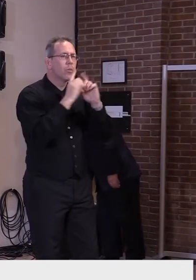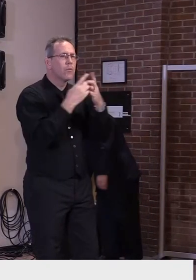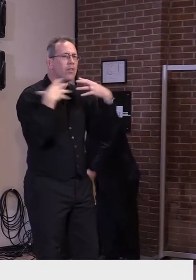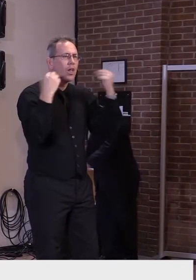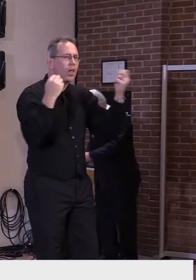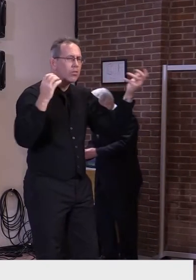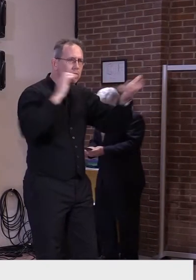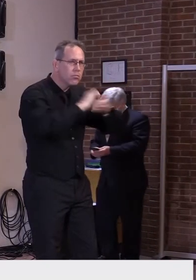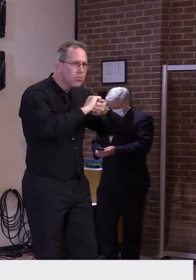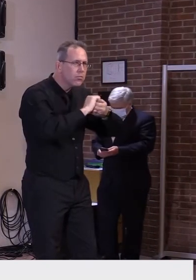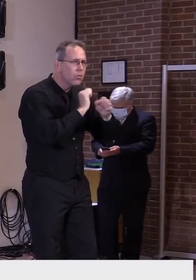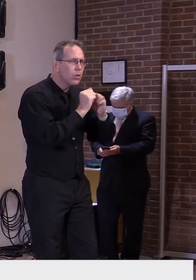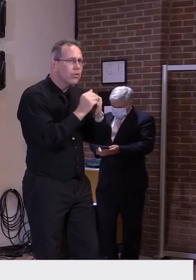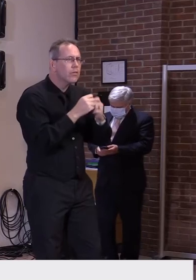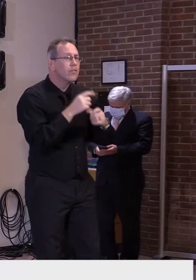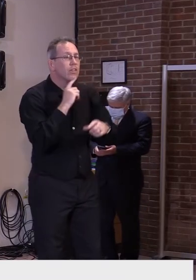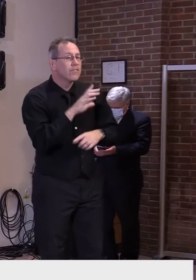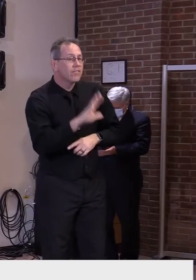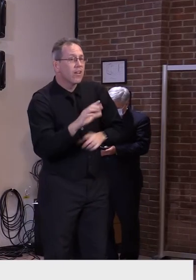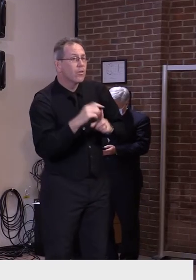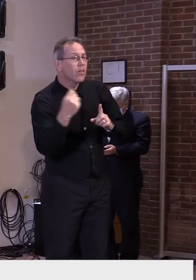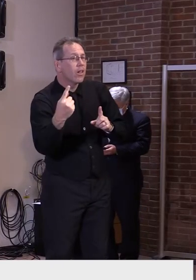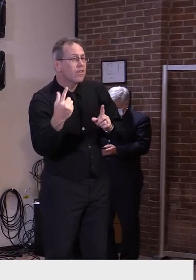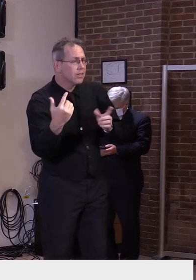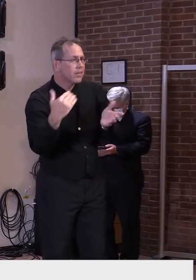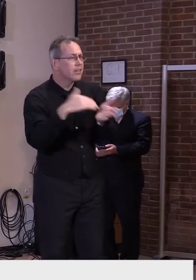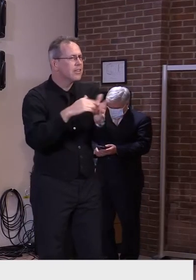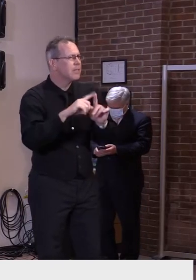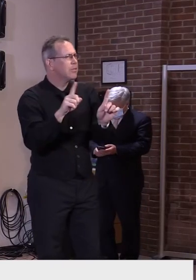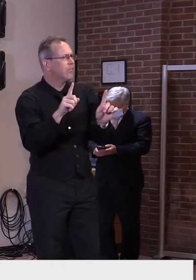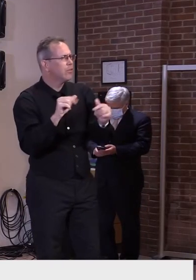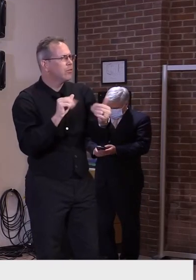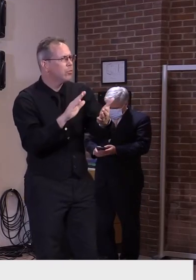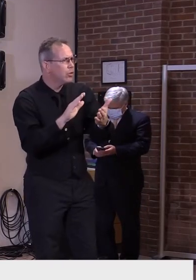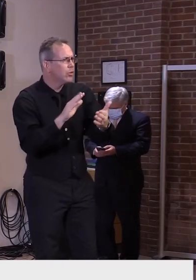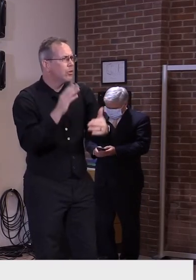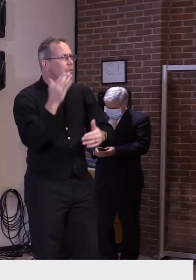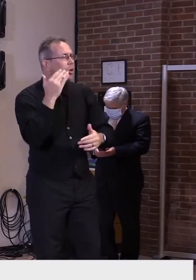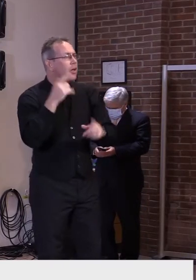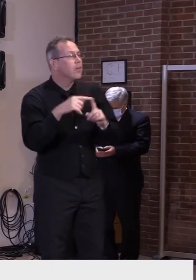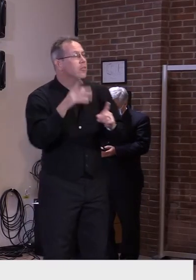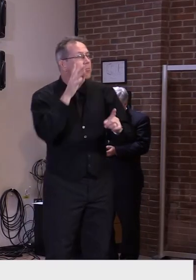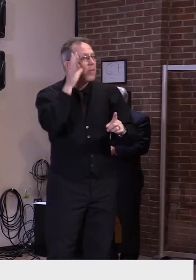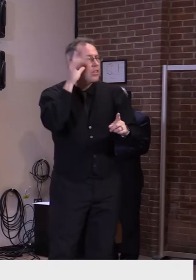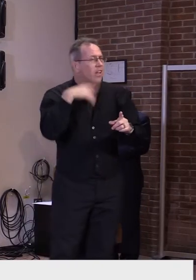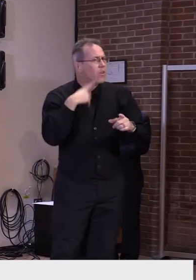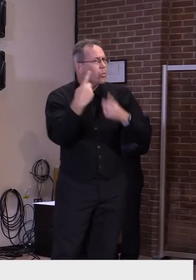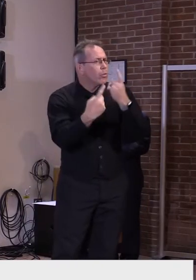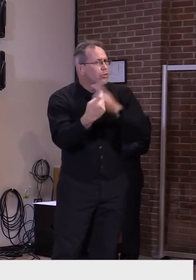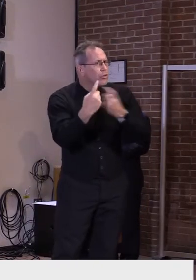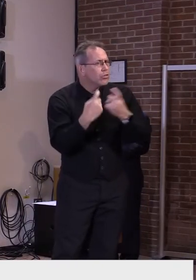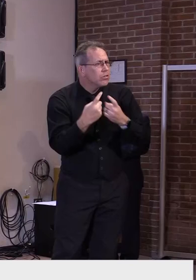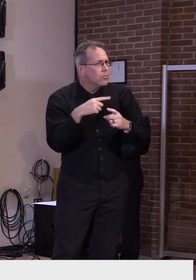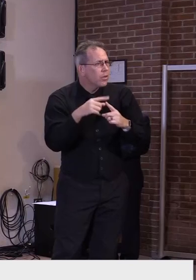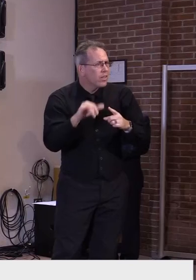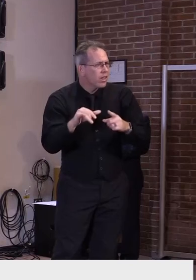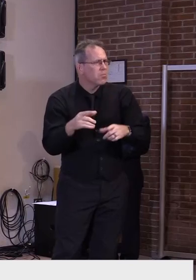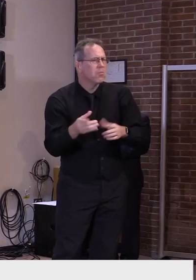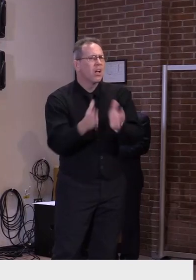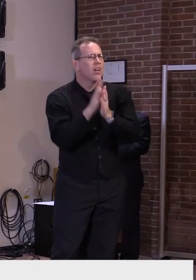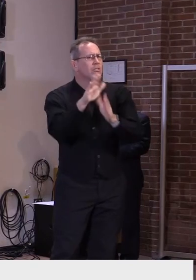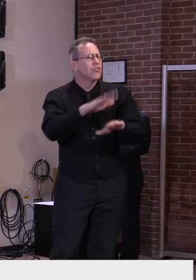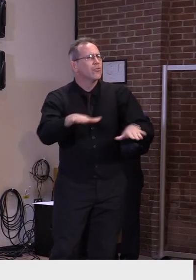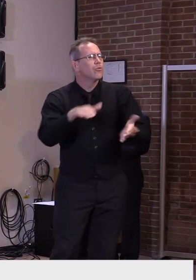bit. As we've heard, you know, parents who have questions, sometimes it's best to hear from their pediatrician or their family health